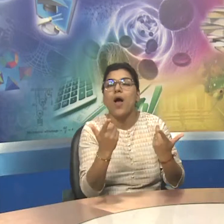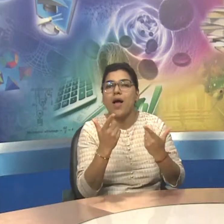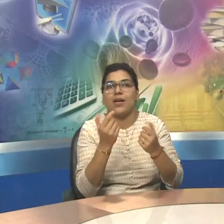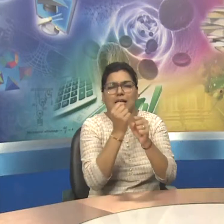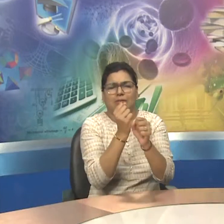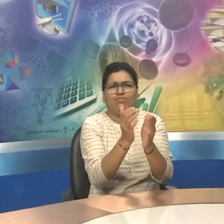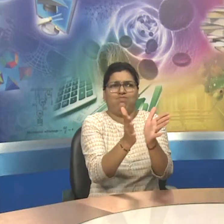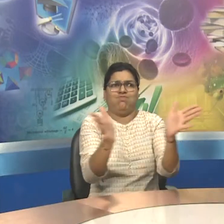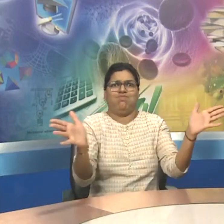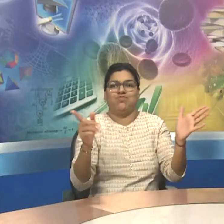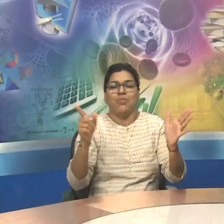they can